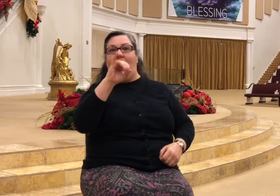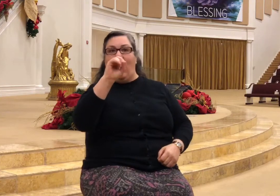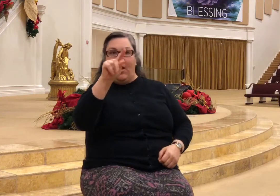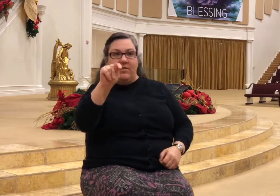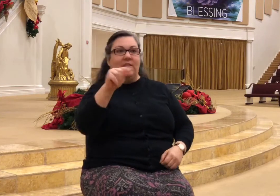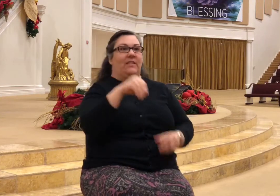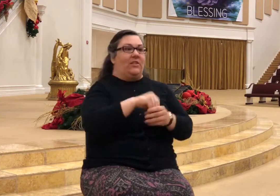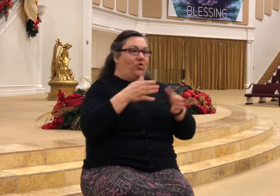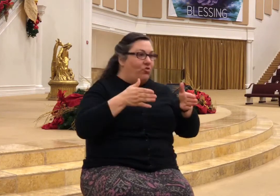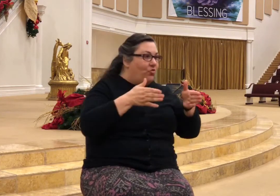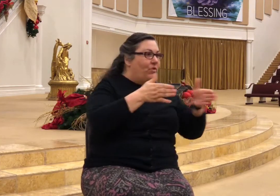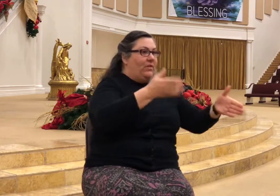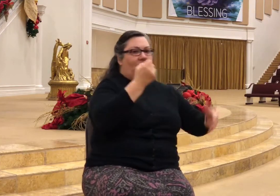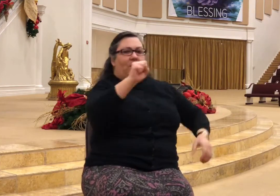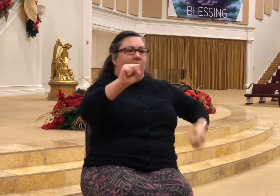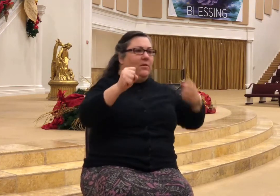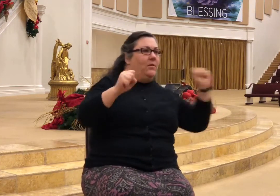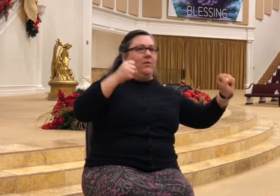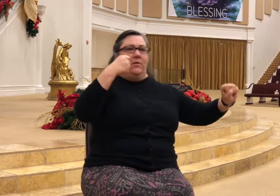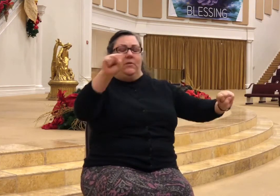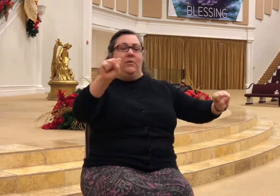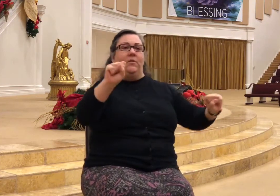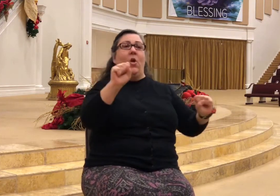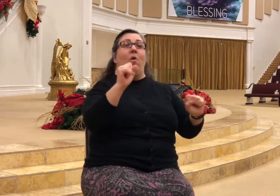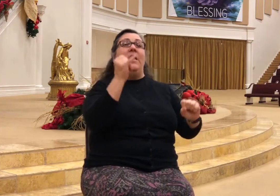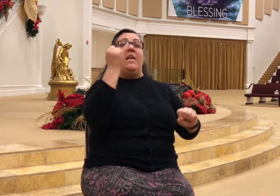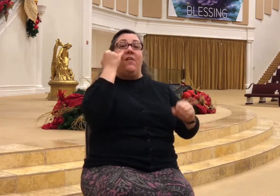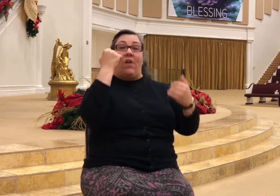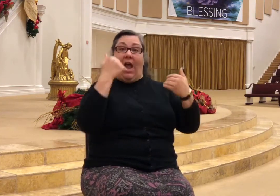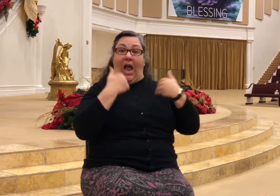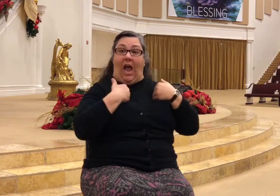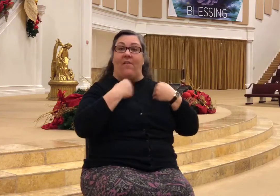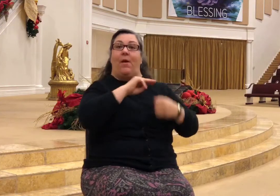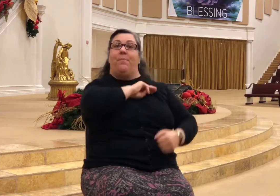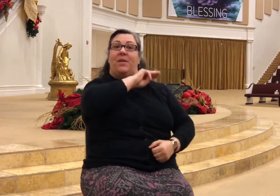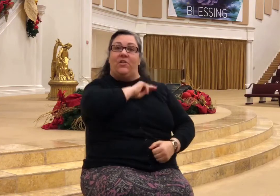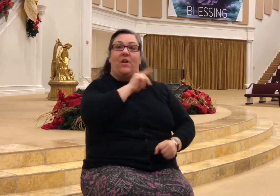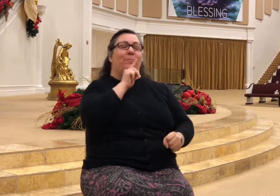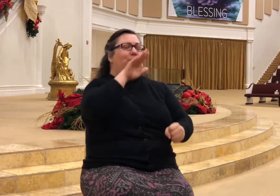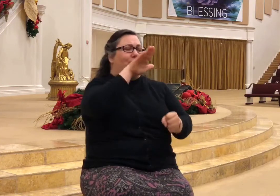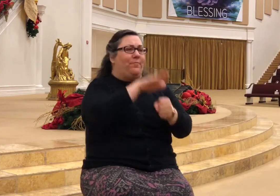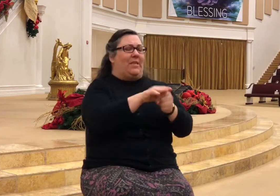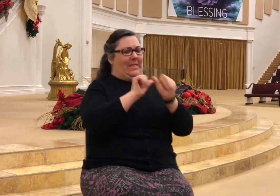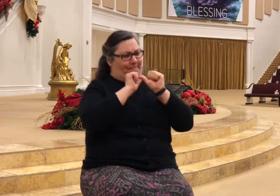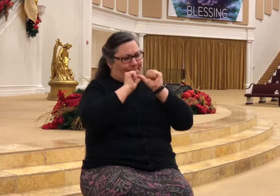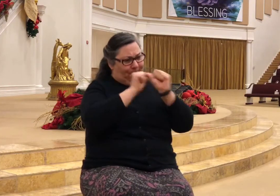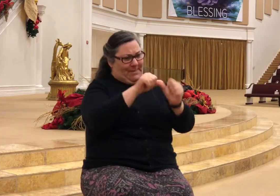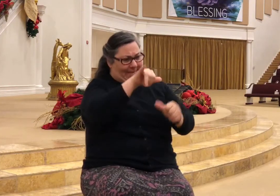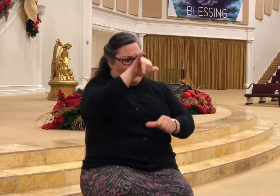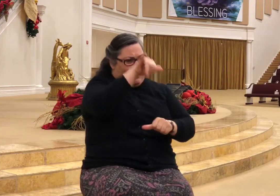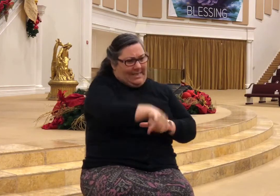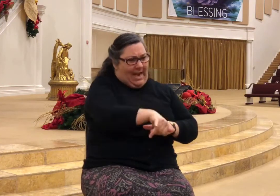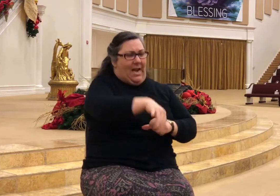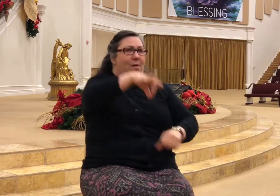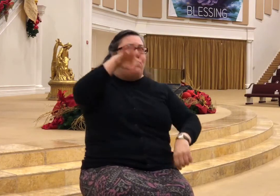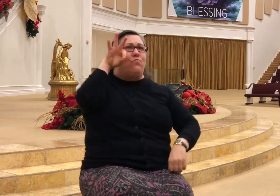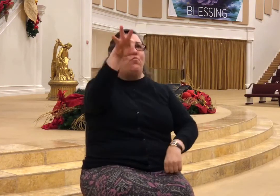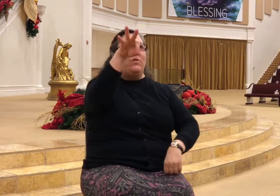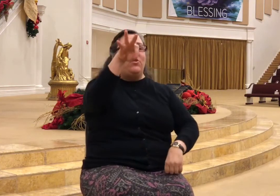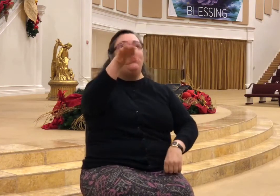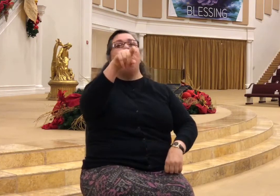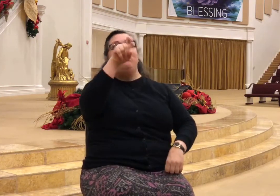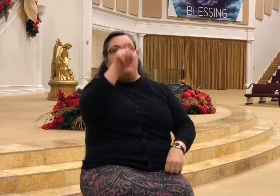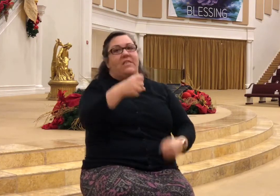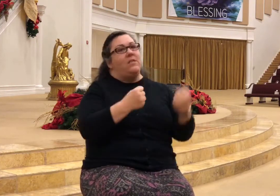so anytime you have missionaries that are committed to continue to preach the gospel You need to uphold them in prayer. You need